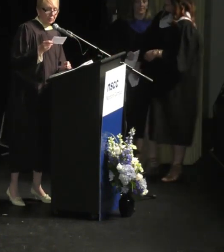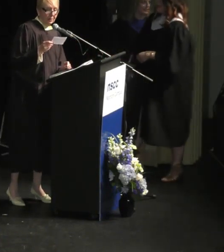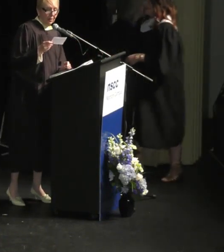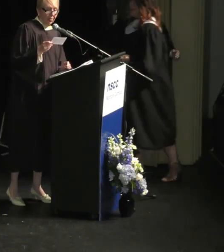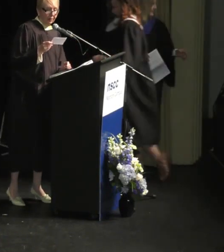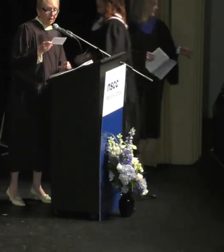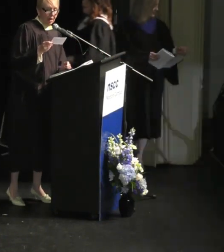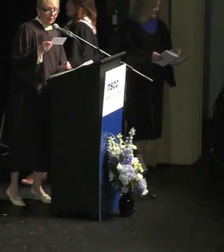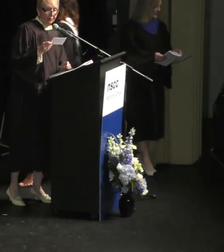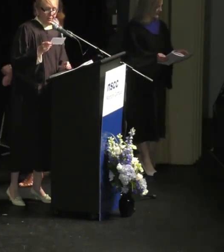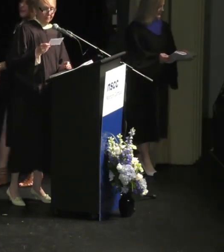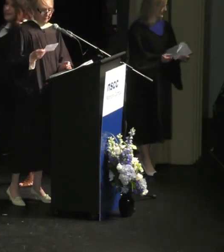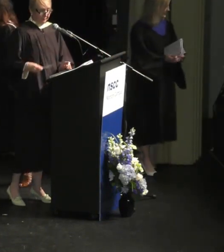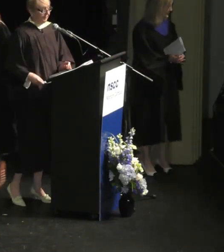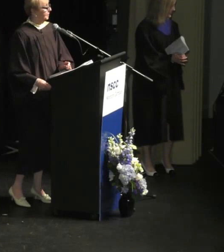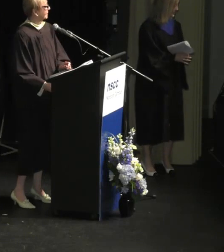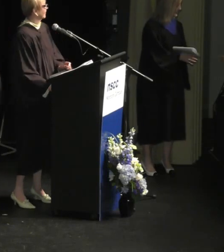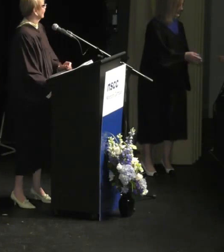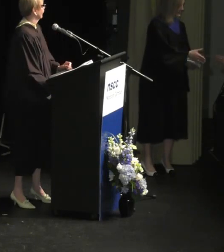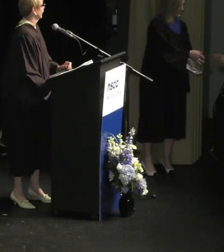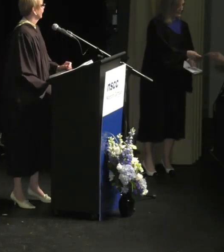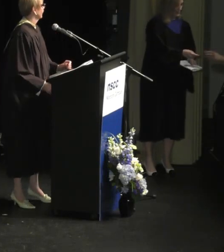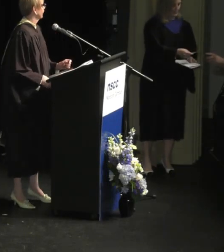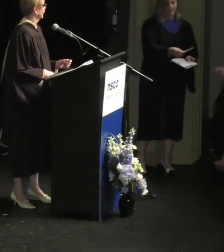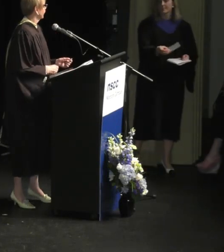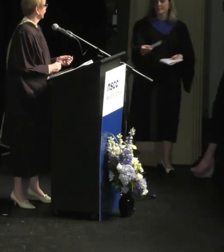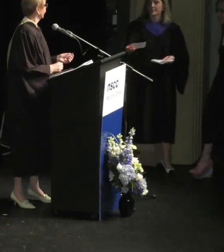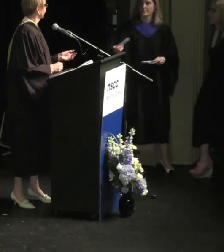Angela Smith, honors.